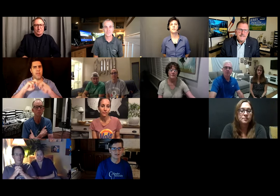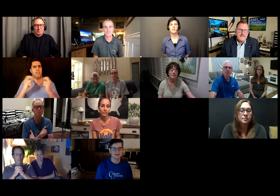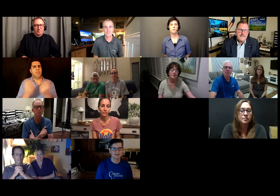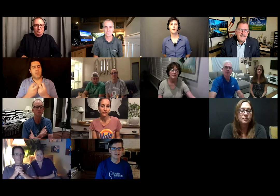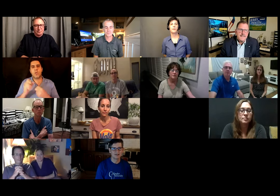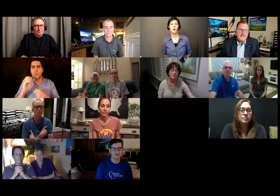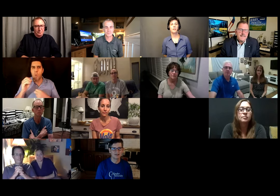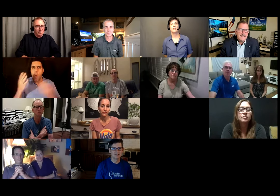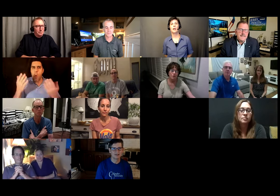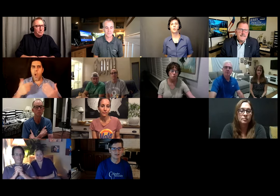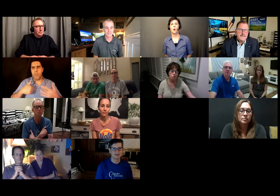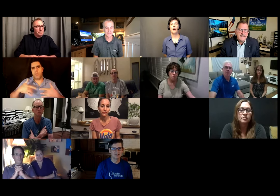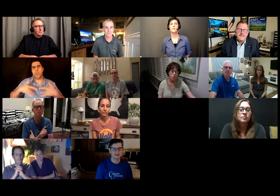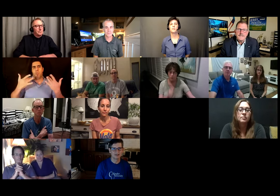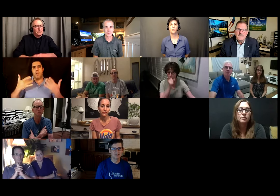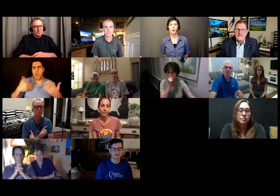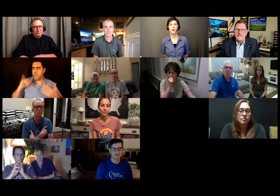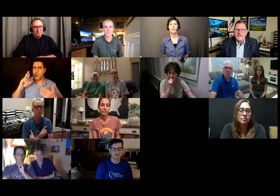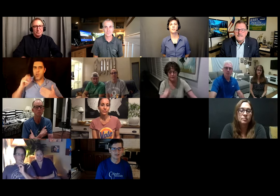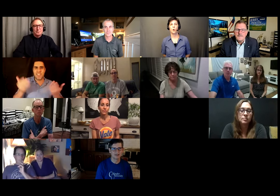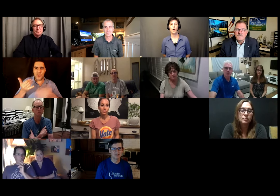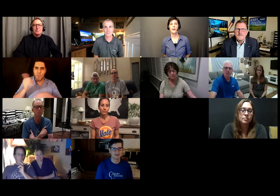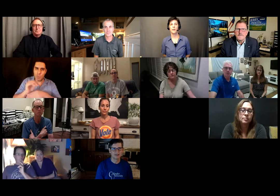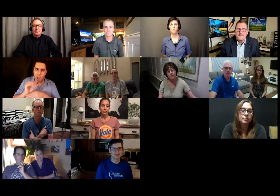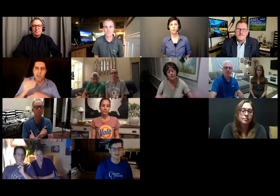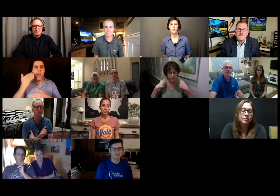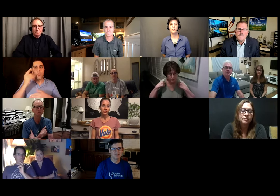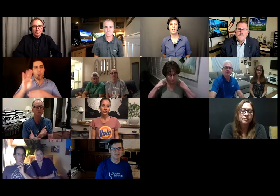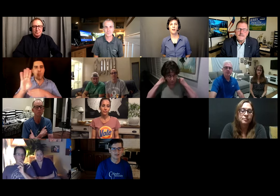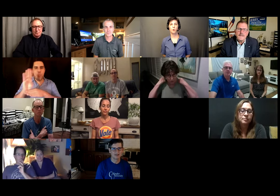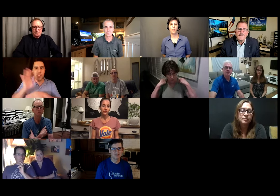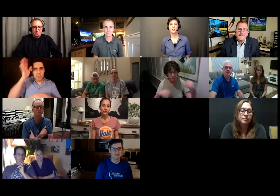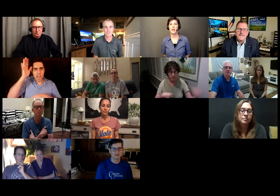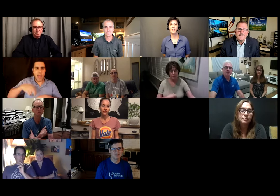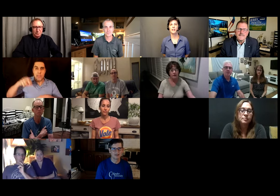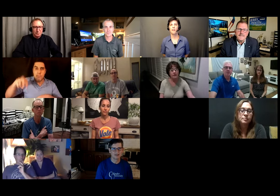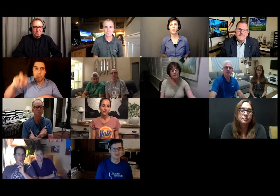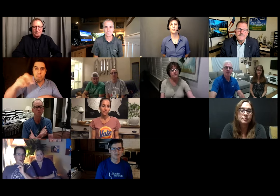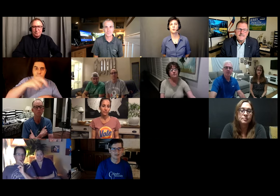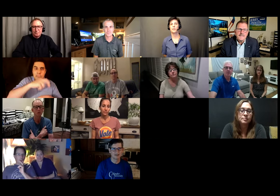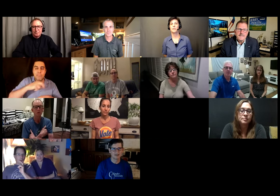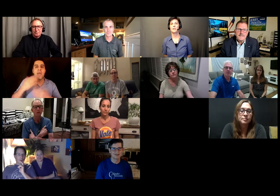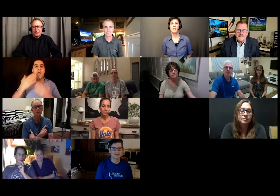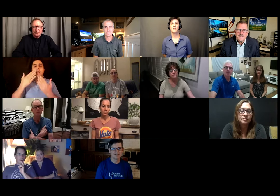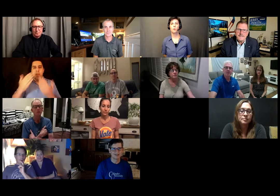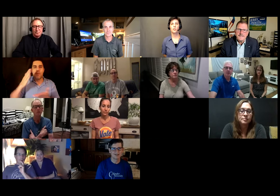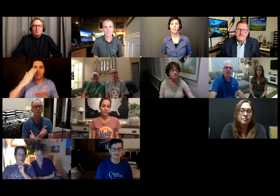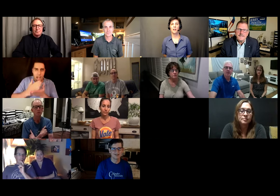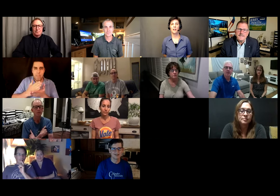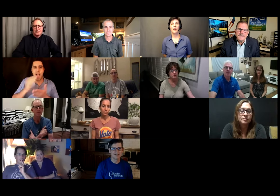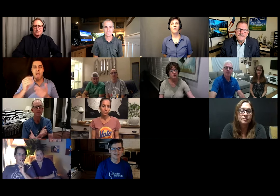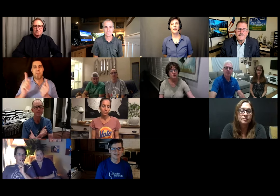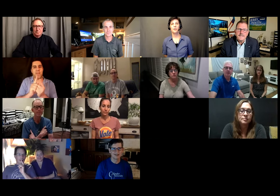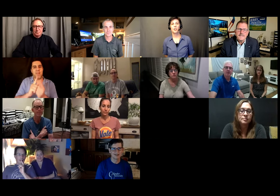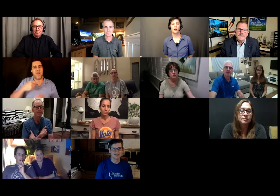with his team and the city council after this as well. And so I am thrilled to have you all here tonight and have the opportunity to sit with